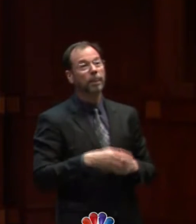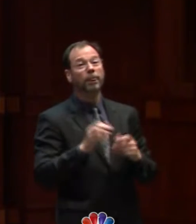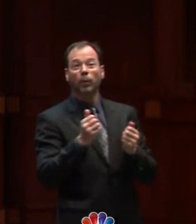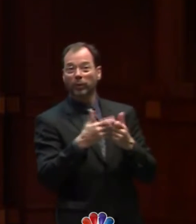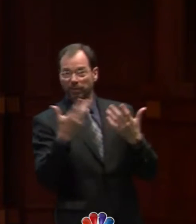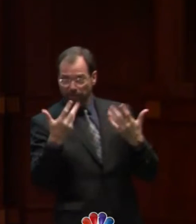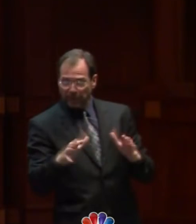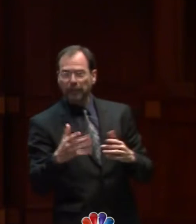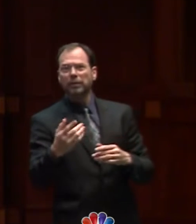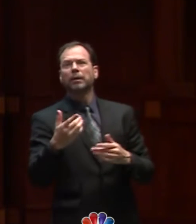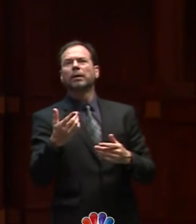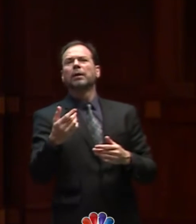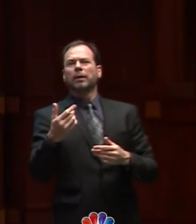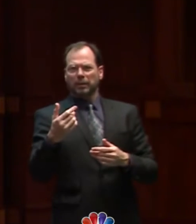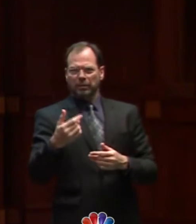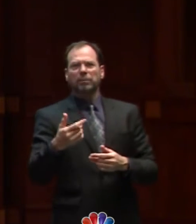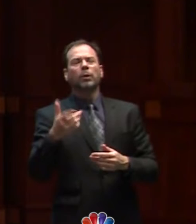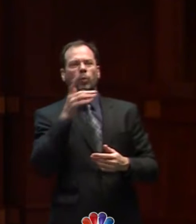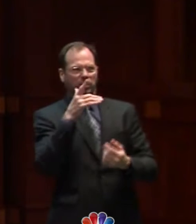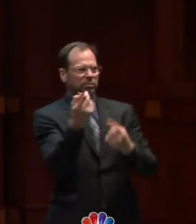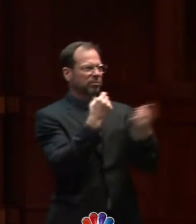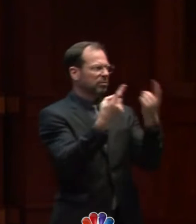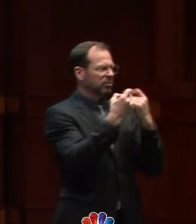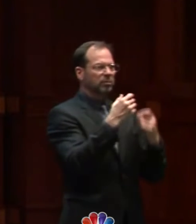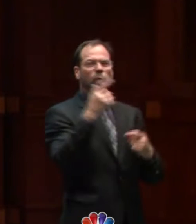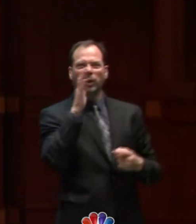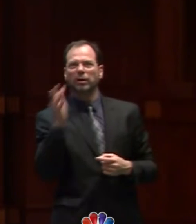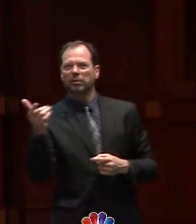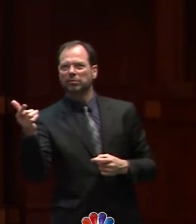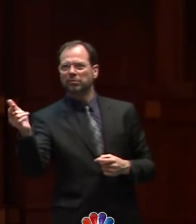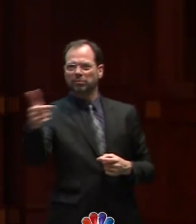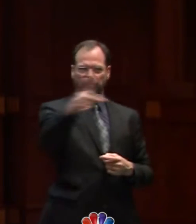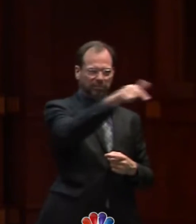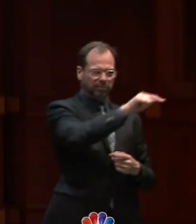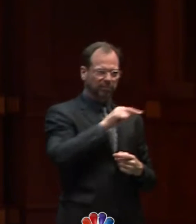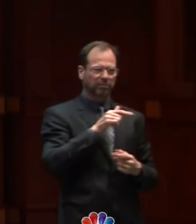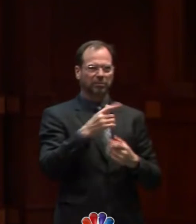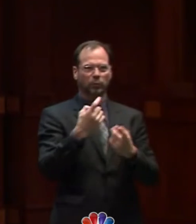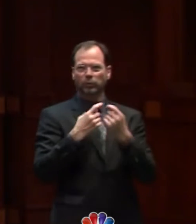few questions. Hey guys, we're going to do one question per person to start, and then we'll go from there. We're going to start right here.